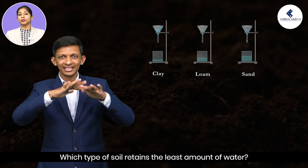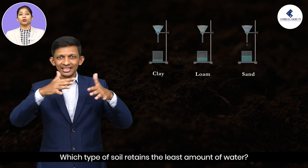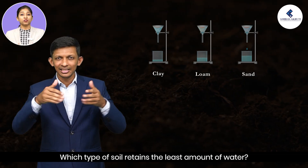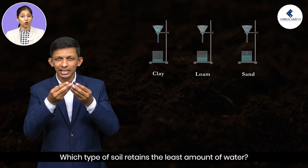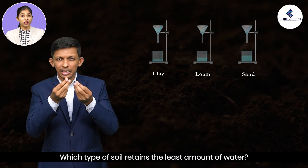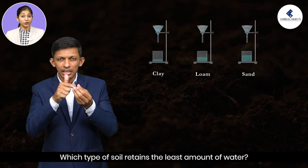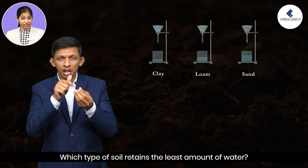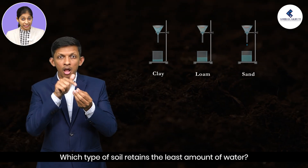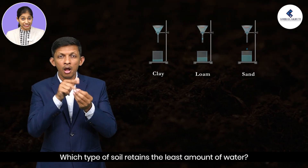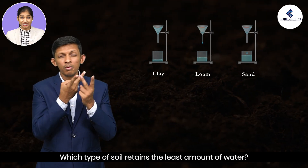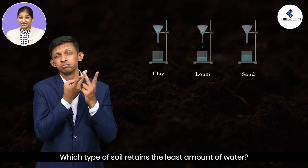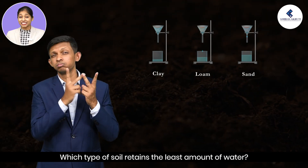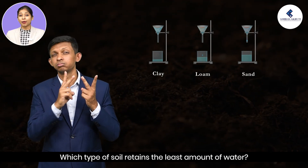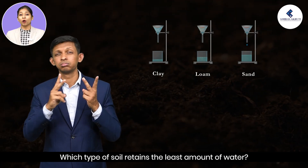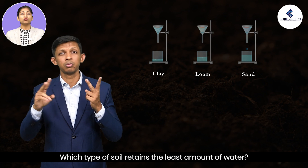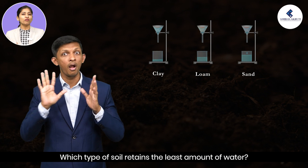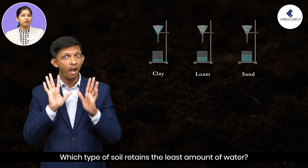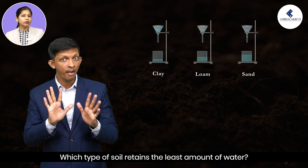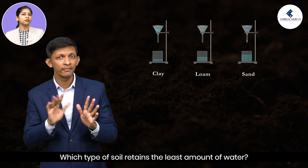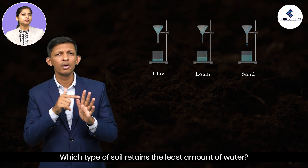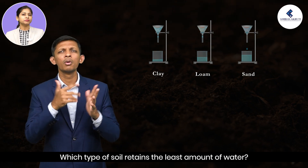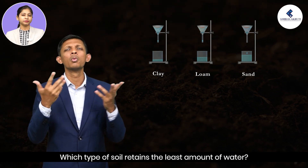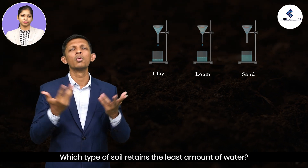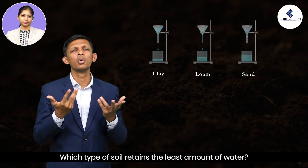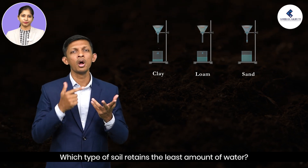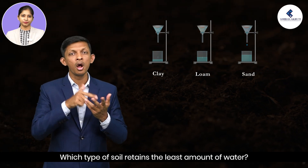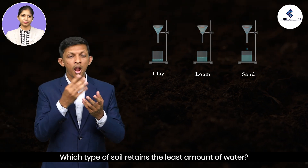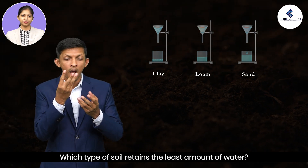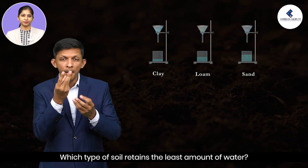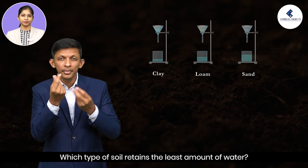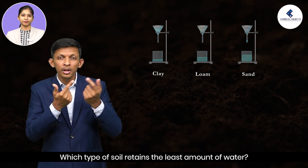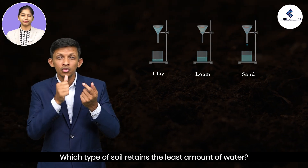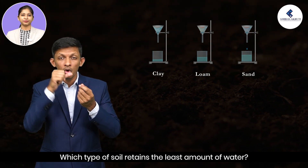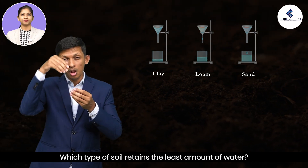Which type of soil retains the least amount of water?